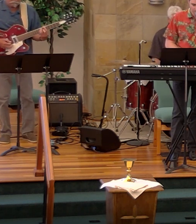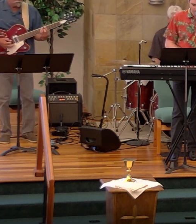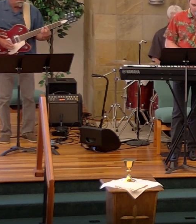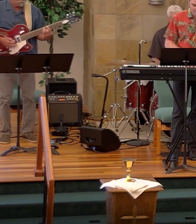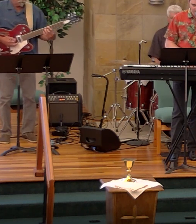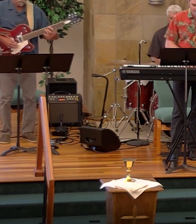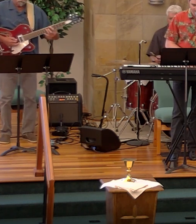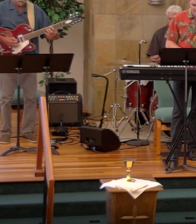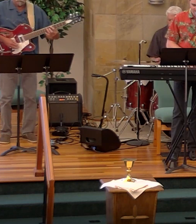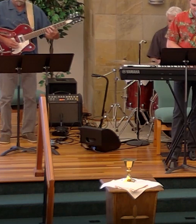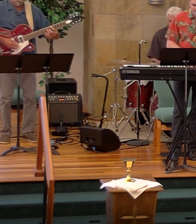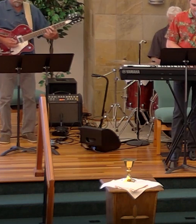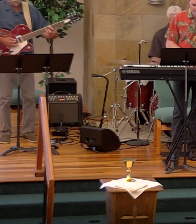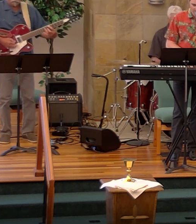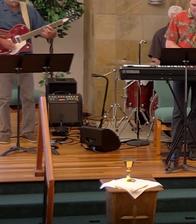with